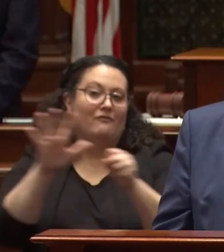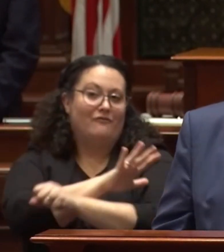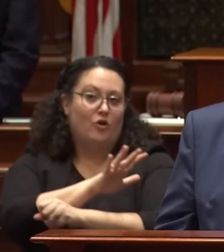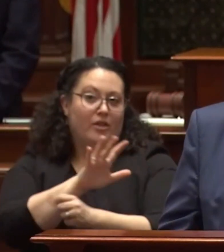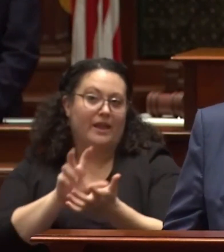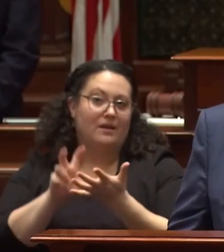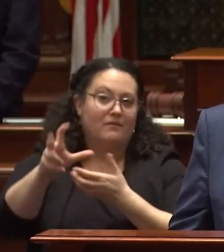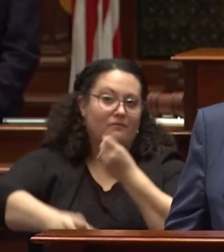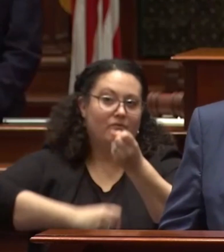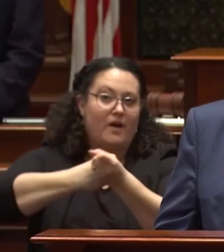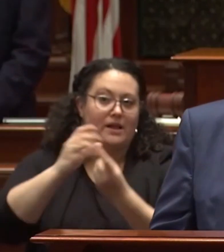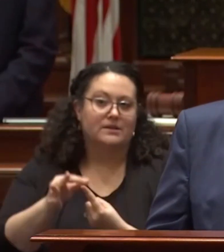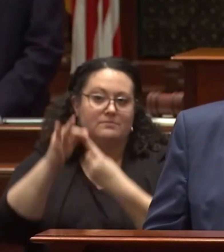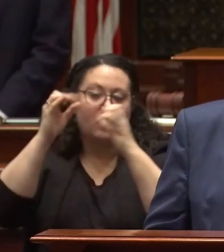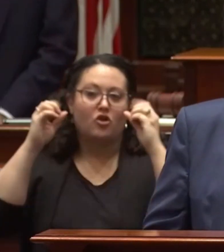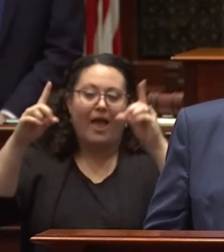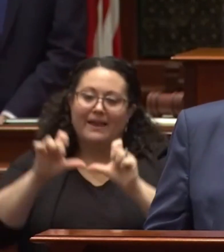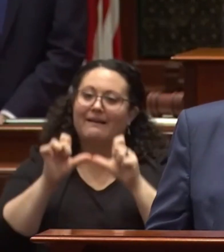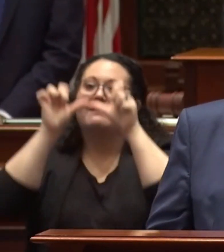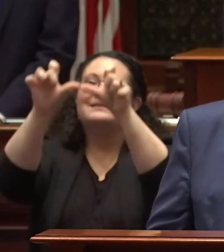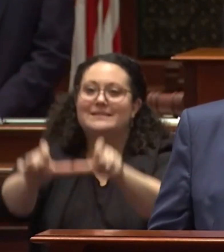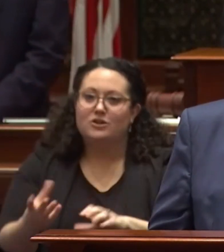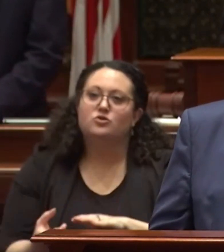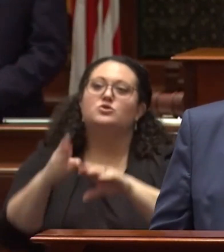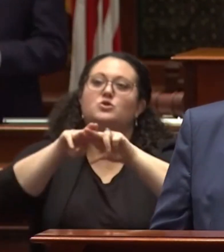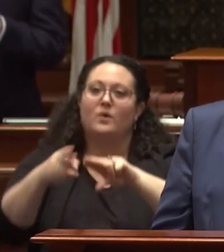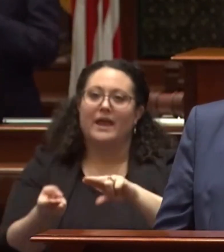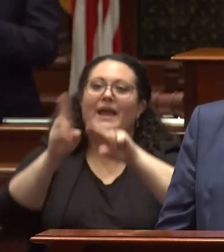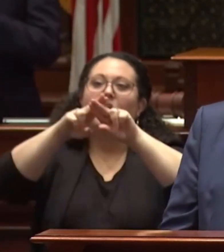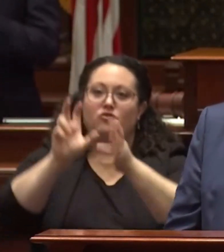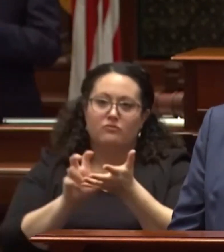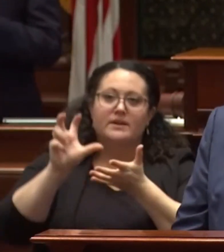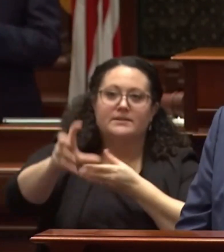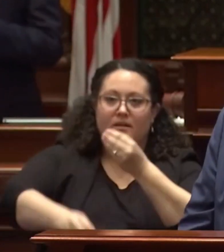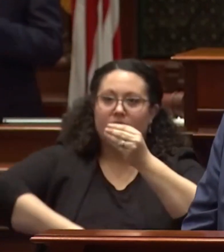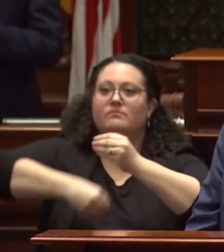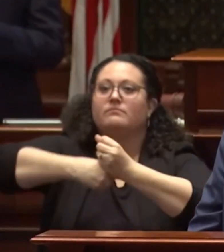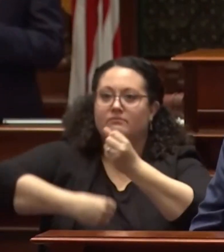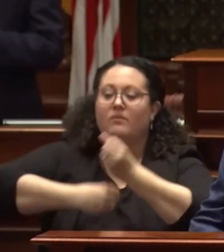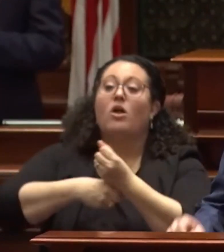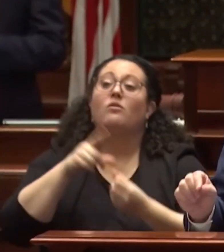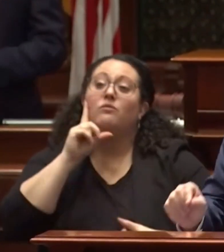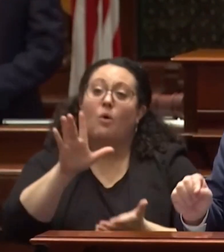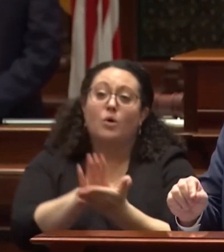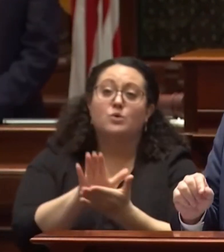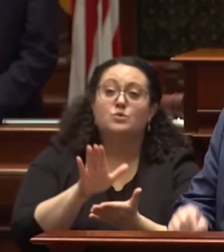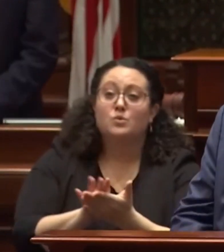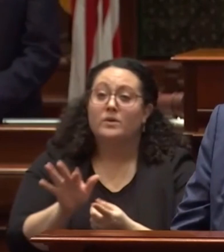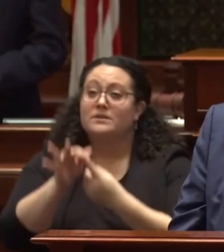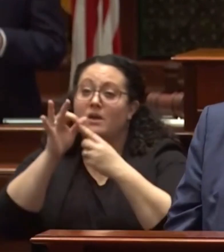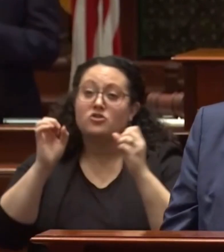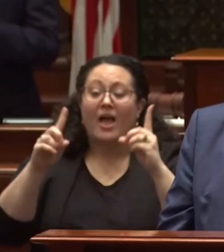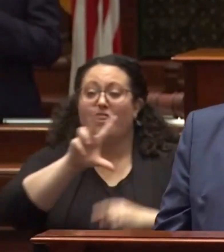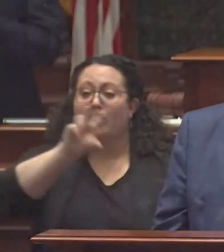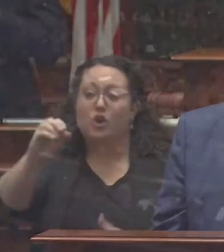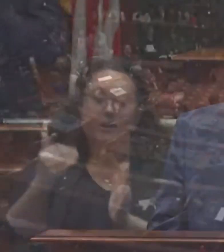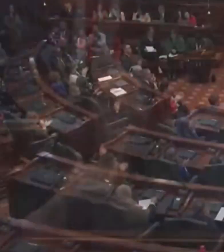fund special education and continue increasing funds for school transportation by $30 million.